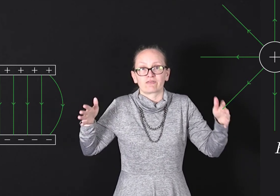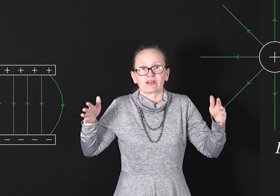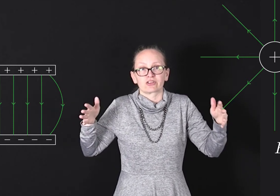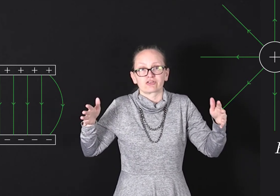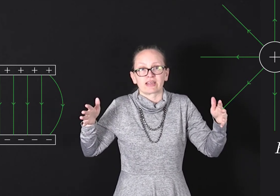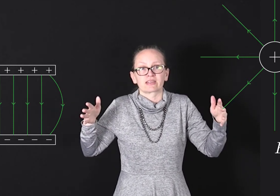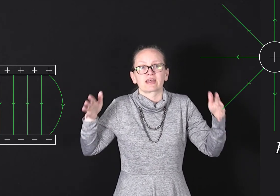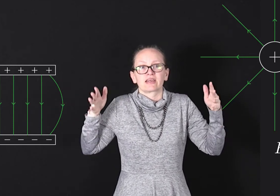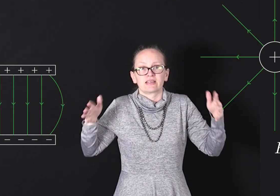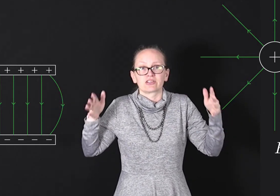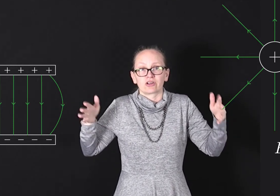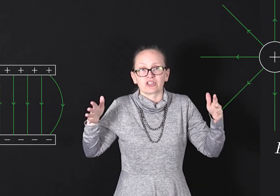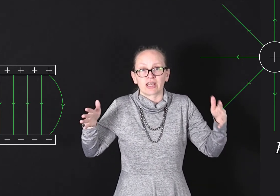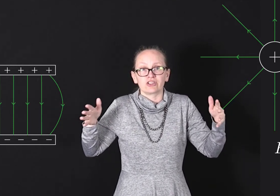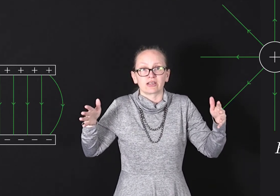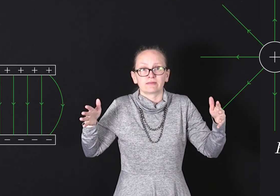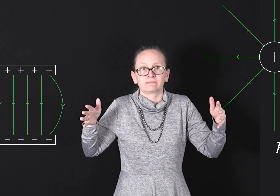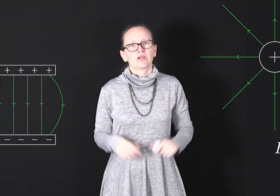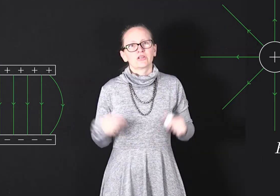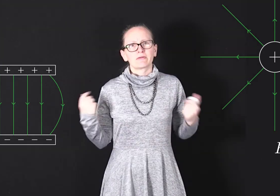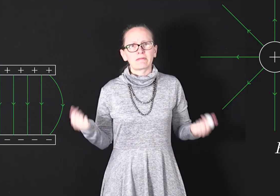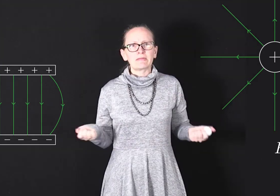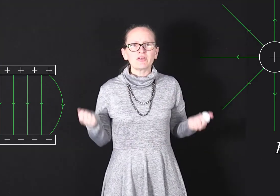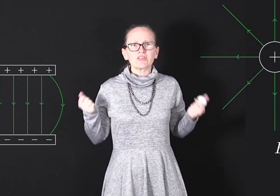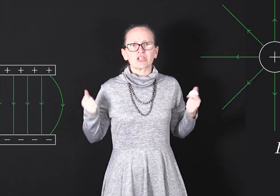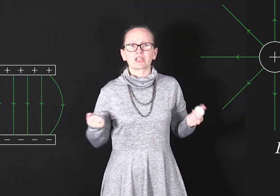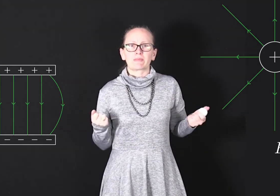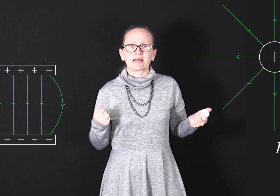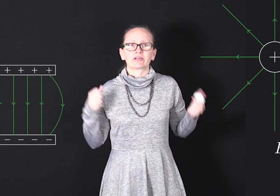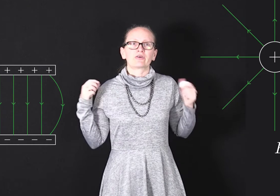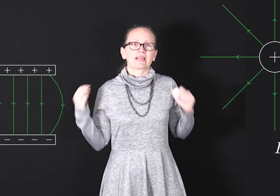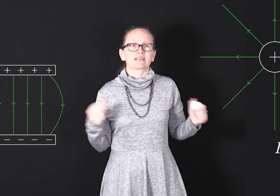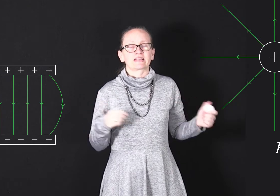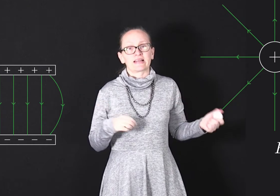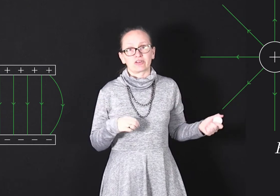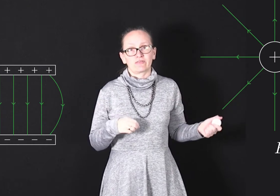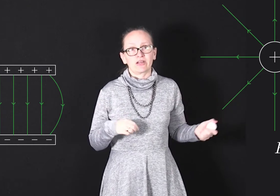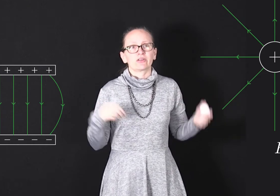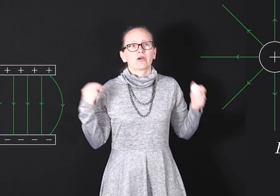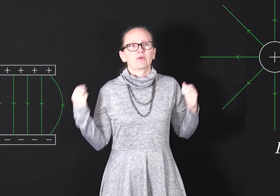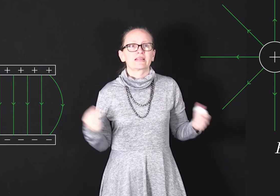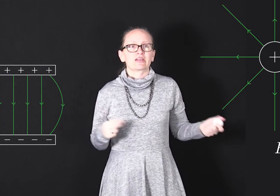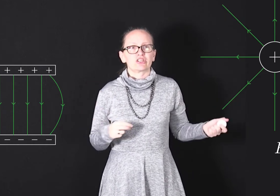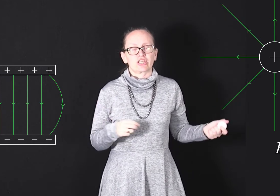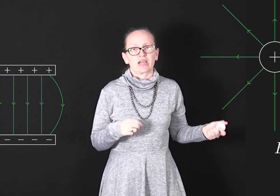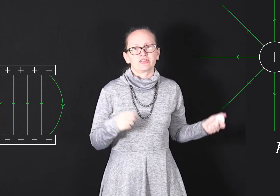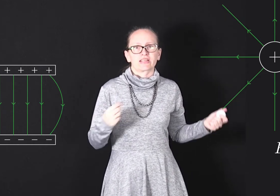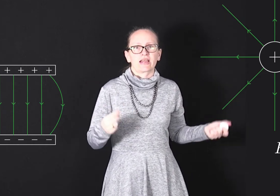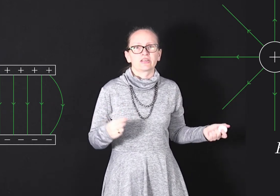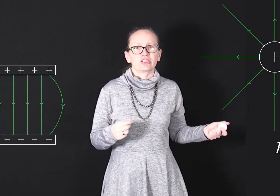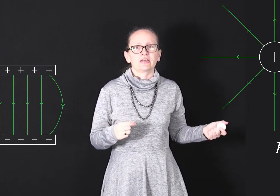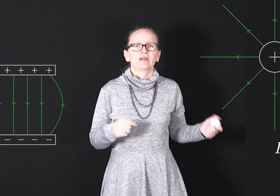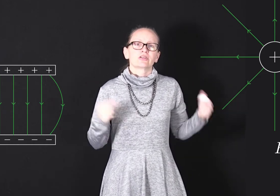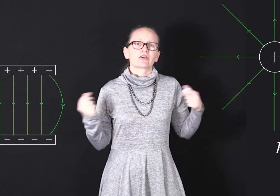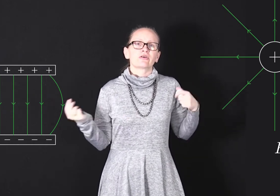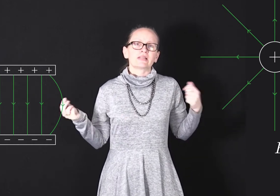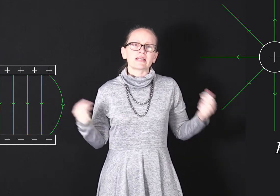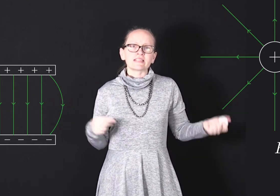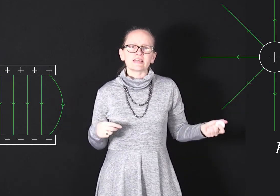field strength is not changing. So when we move a charged particle in an electric field, we can actually change its energy. So let's think